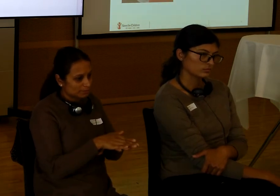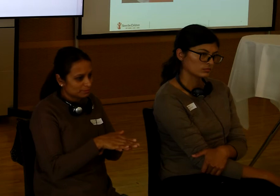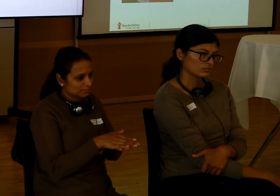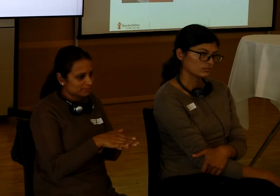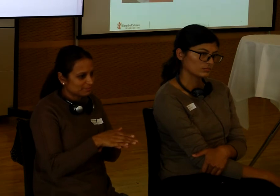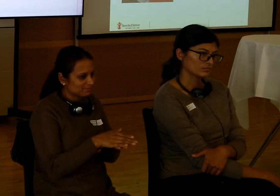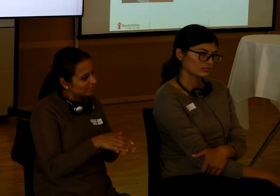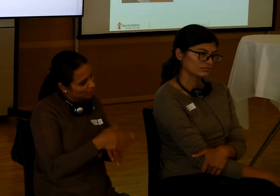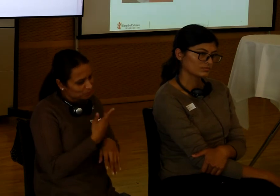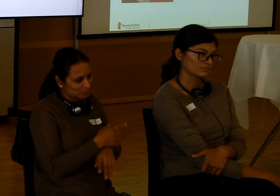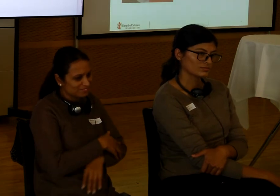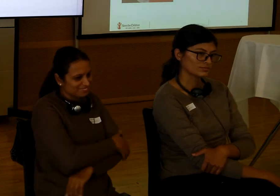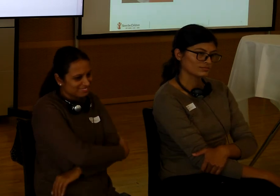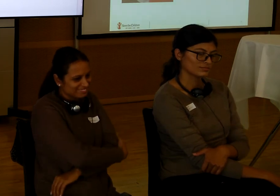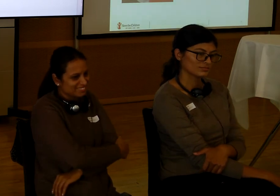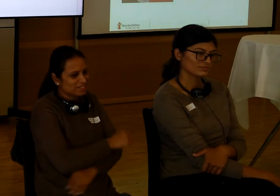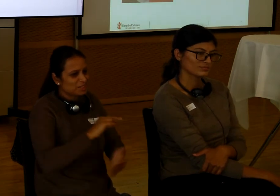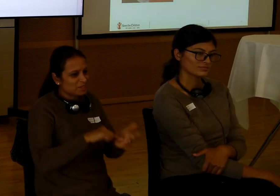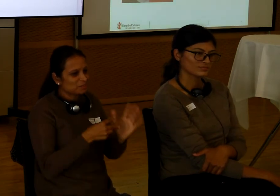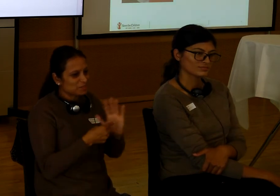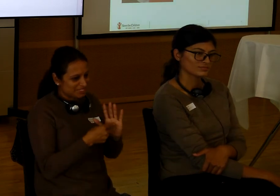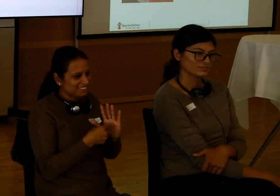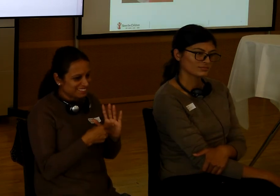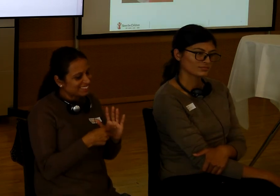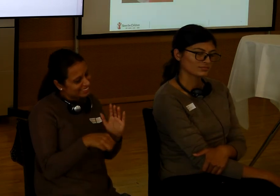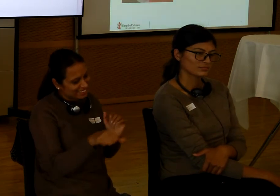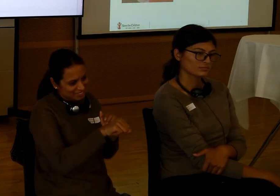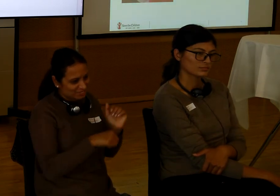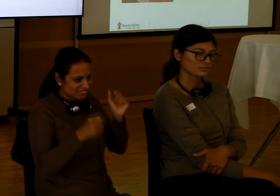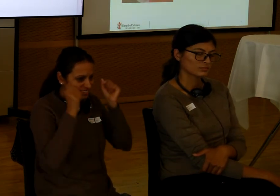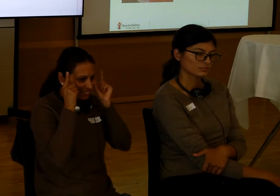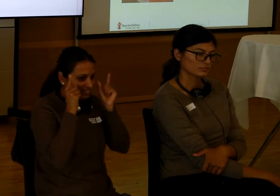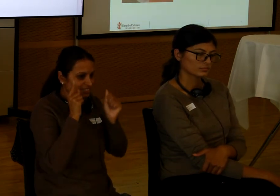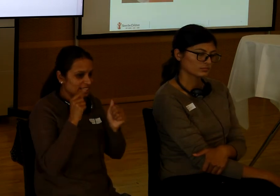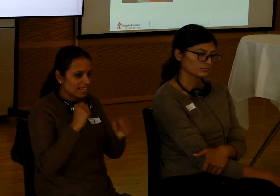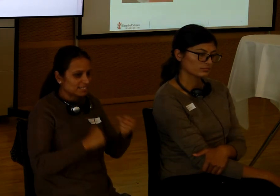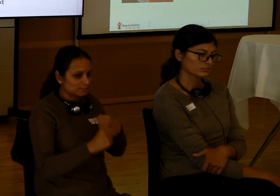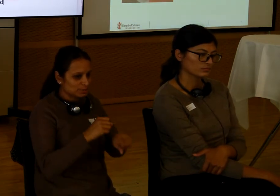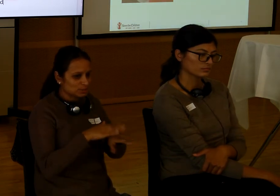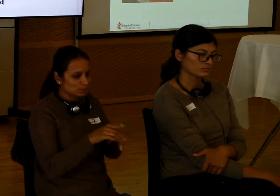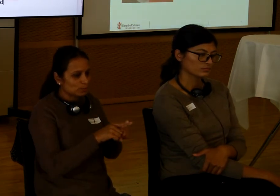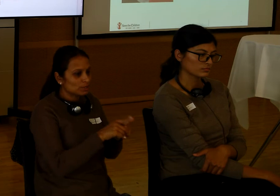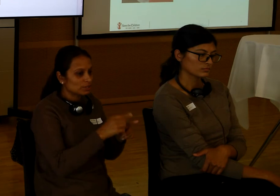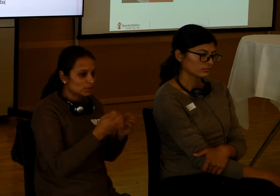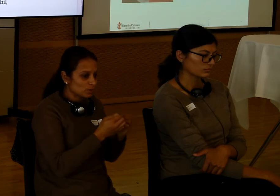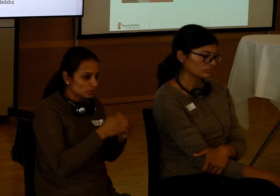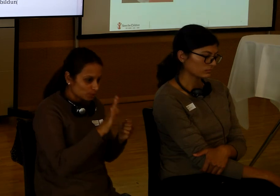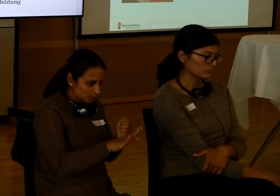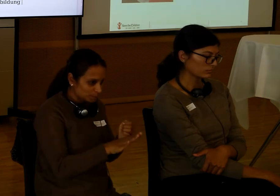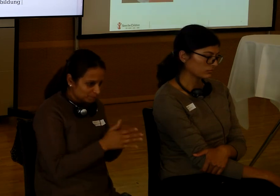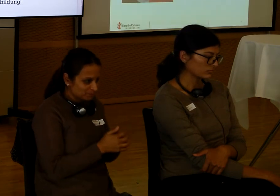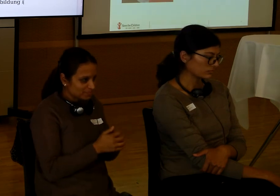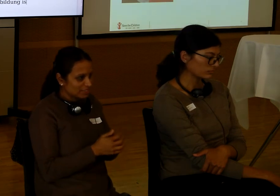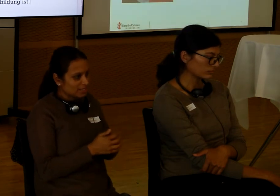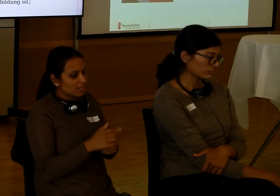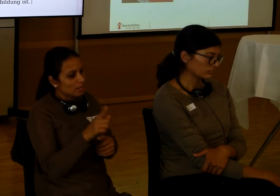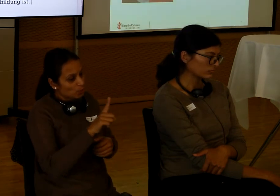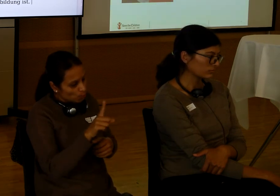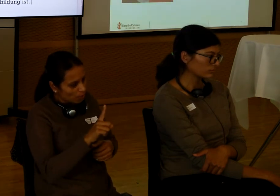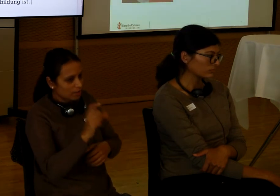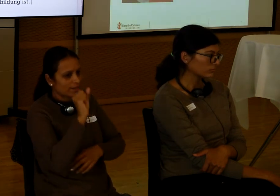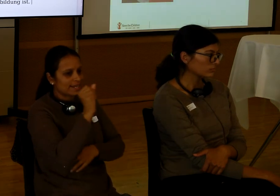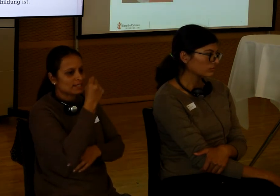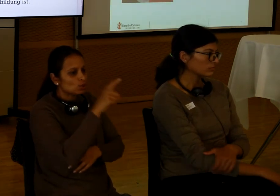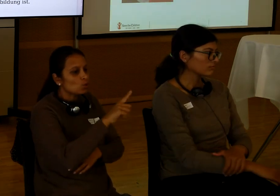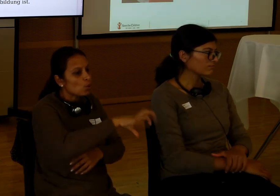The project conducted various awareness-raising activities with children, parents, teachers, communities, local and national government.